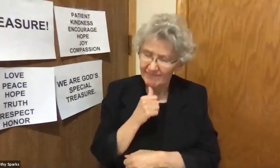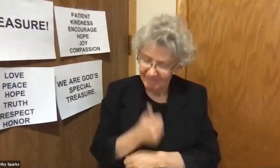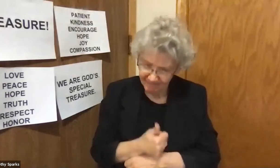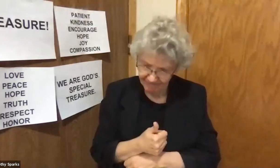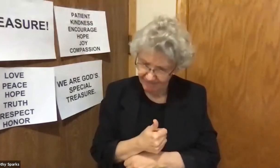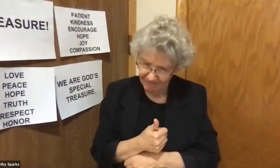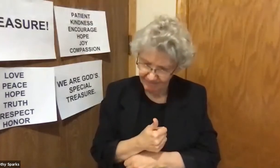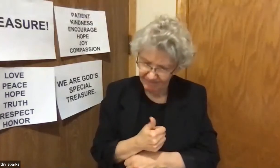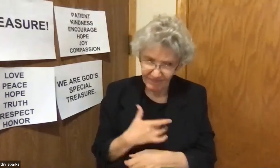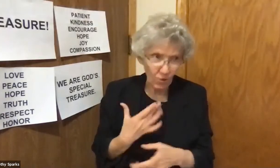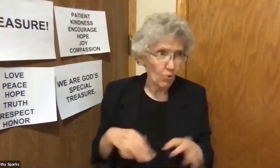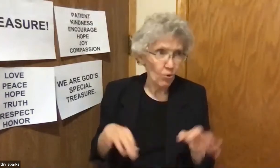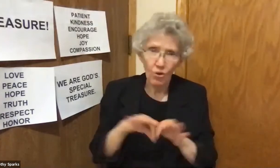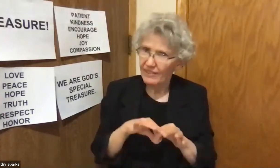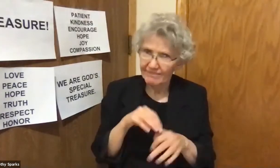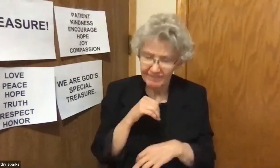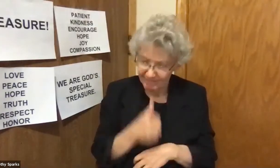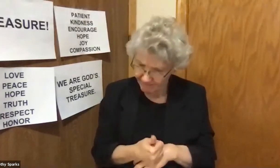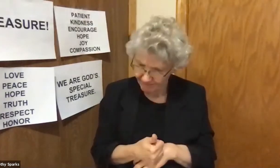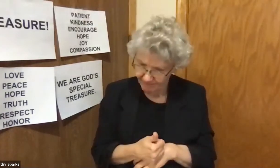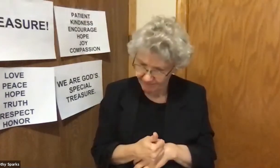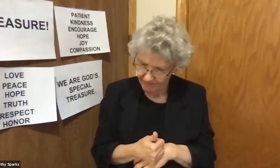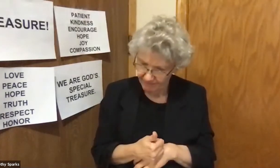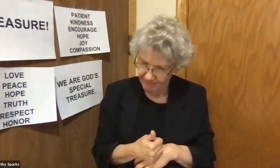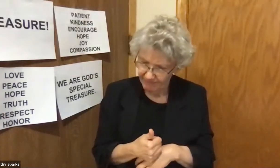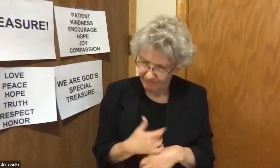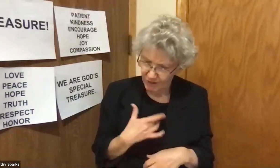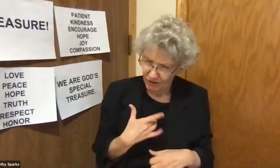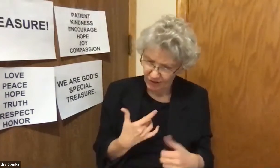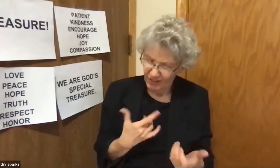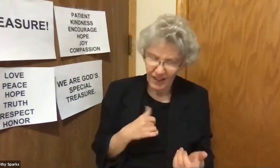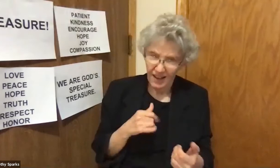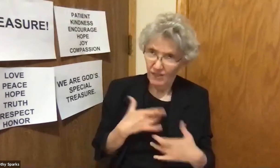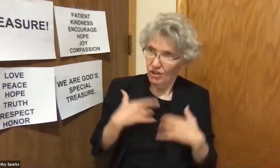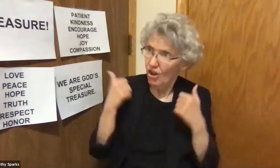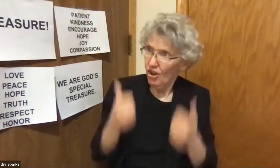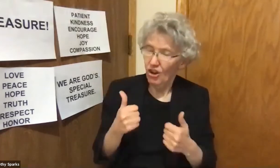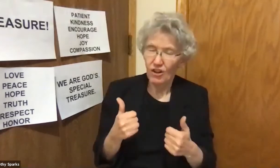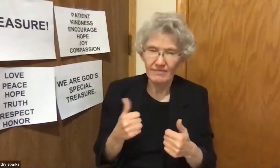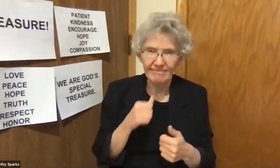For those who believe they are flawed, unlovable,